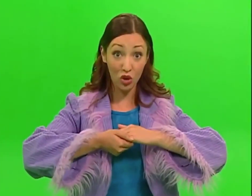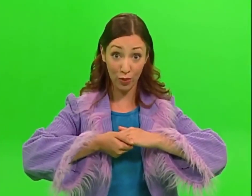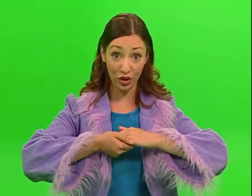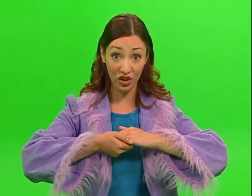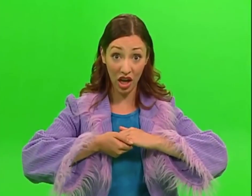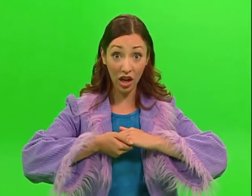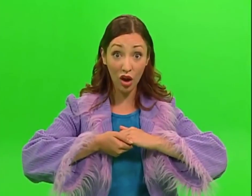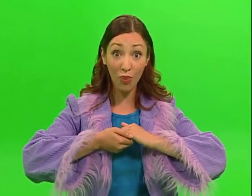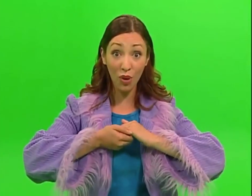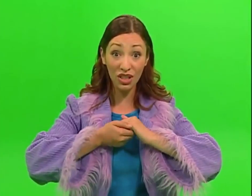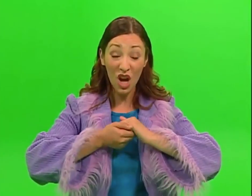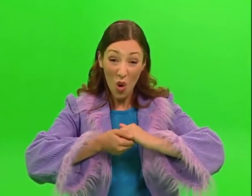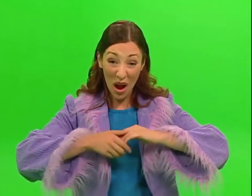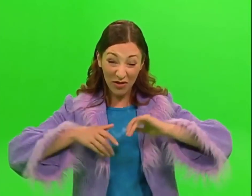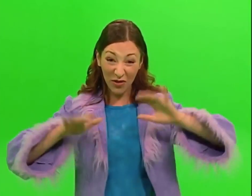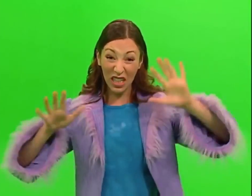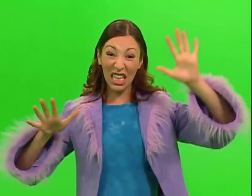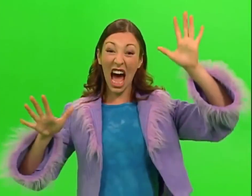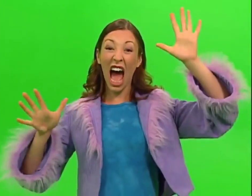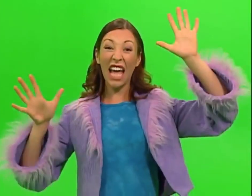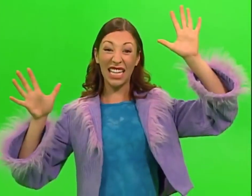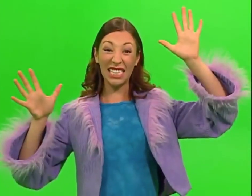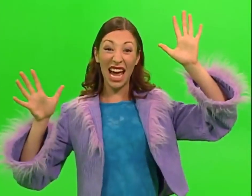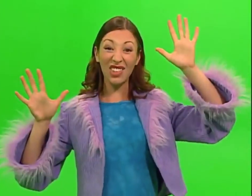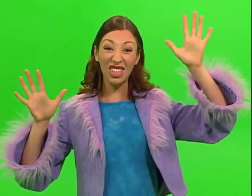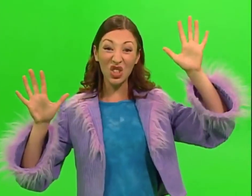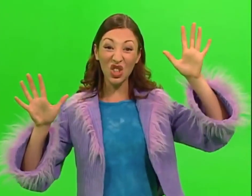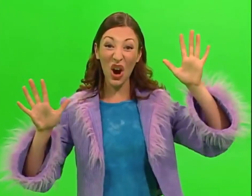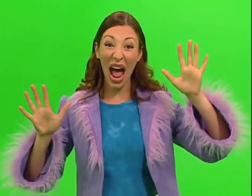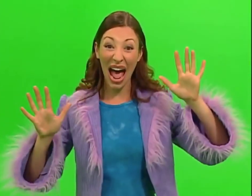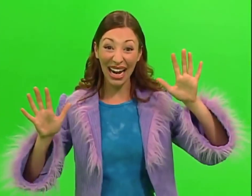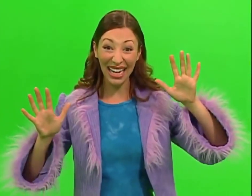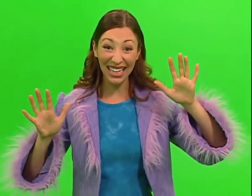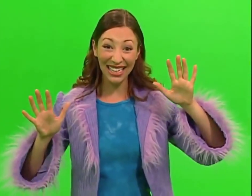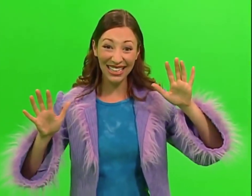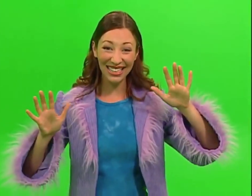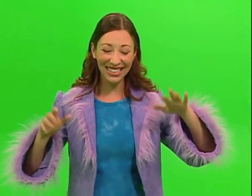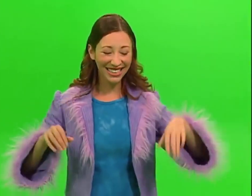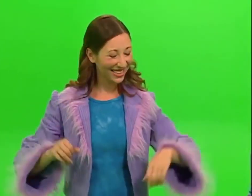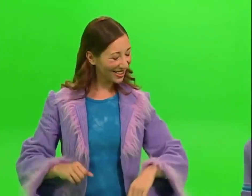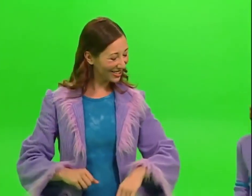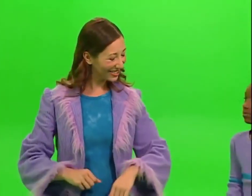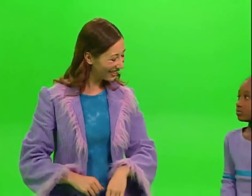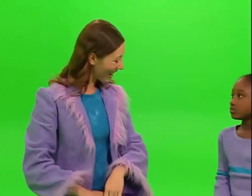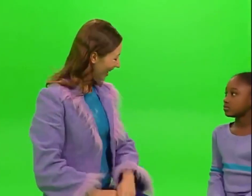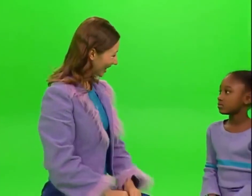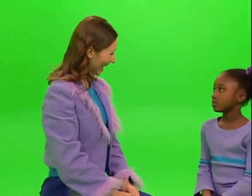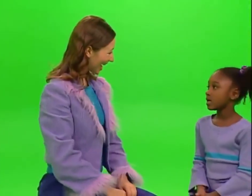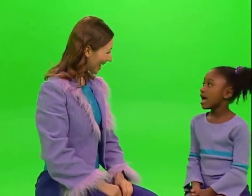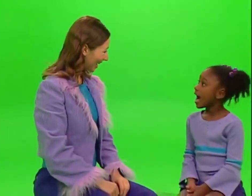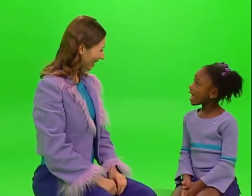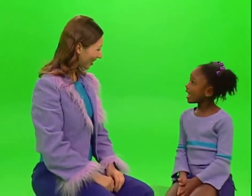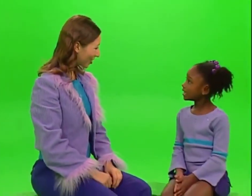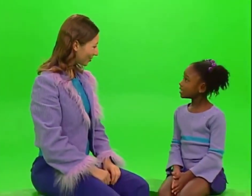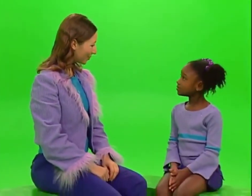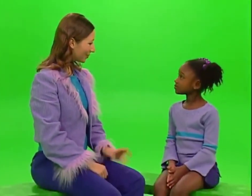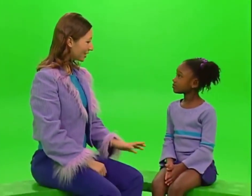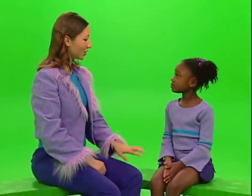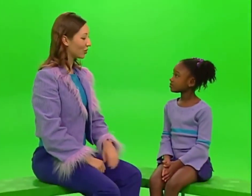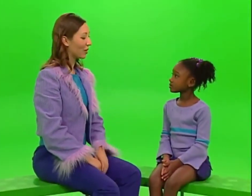duper dinklepuss went flying down the track. Hi, Linnea. Hi, Helen. Can you remember